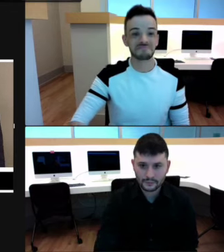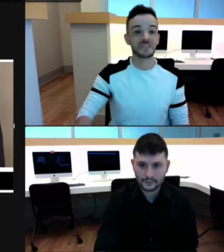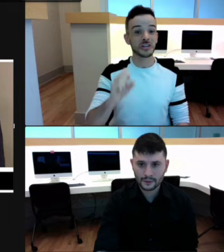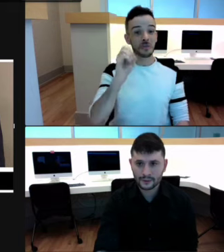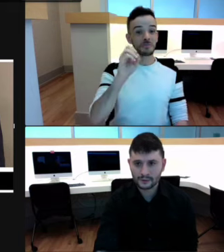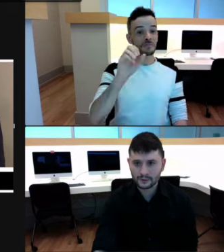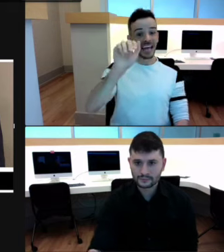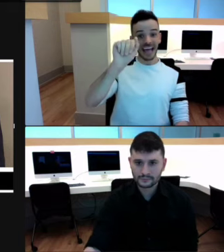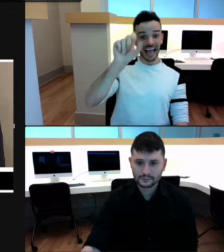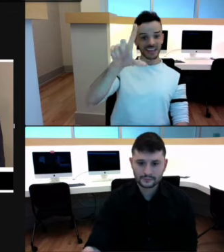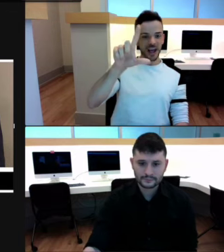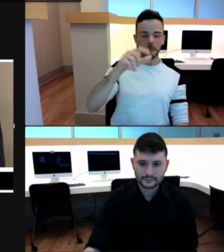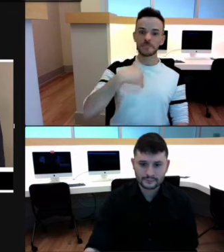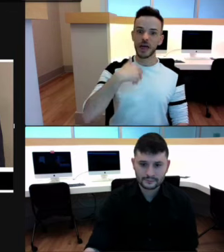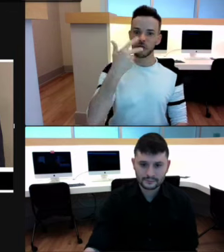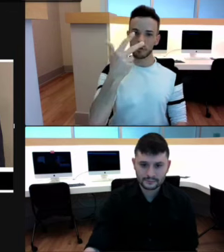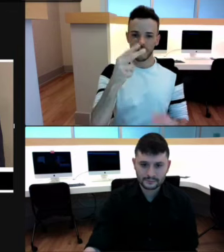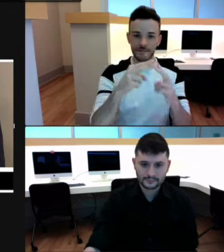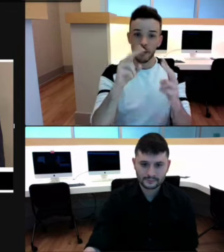So as we